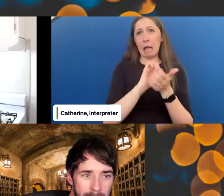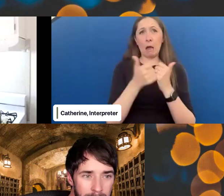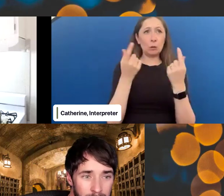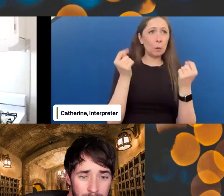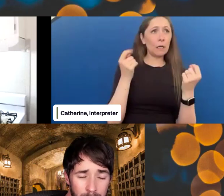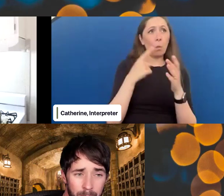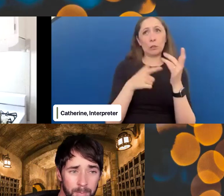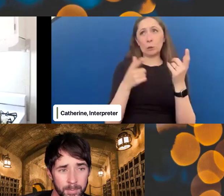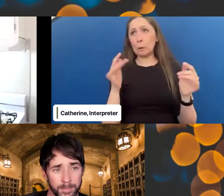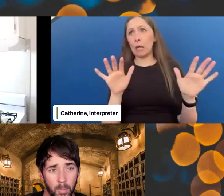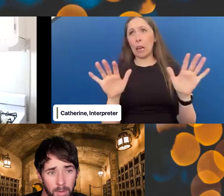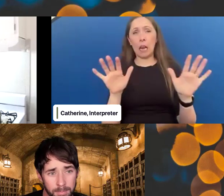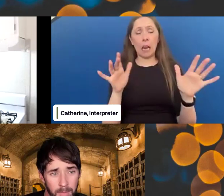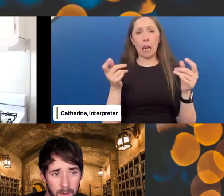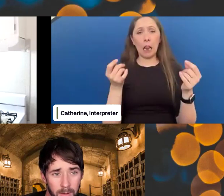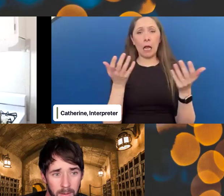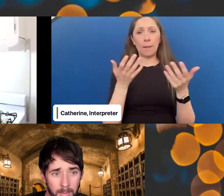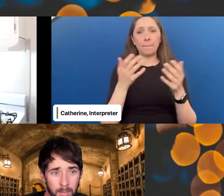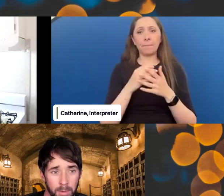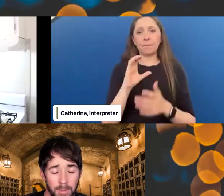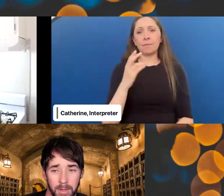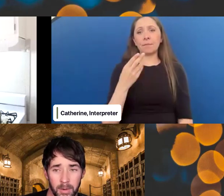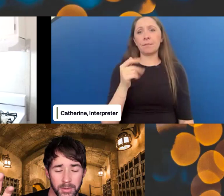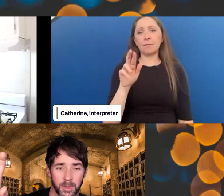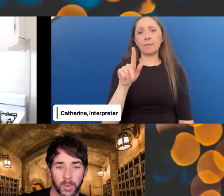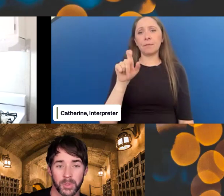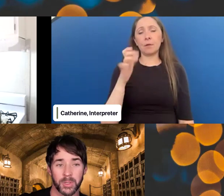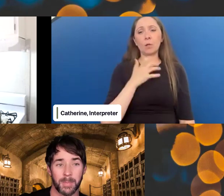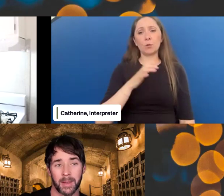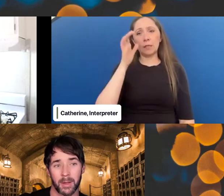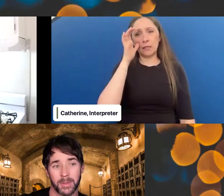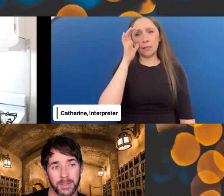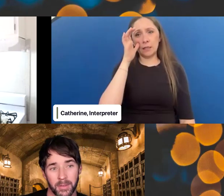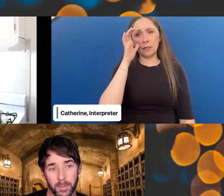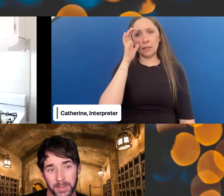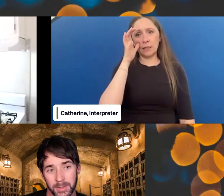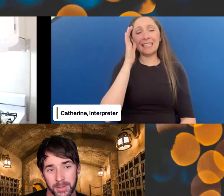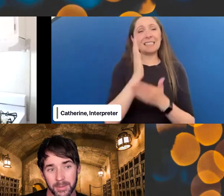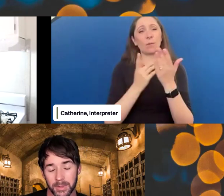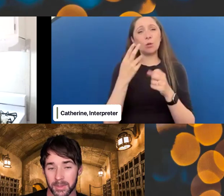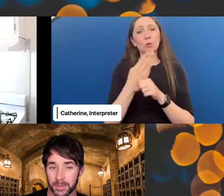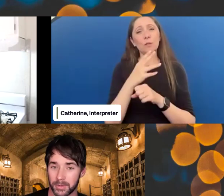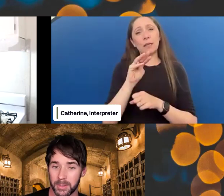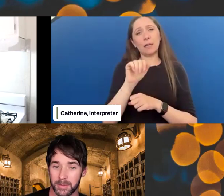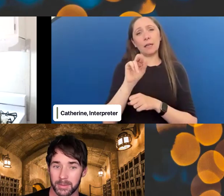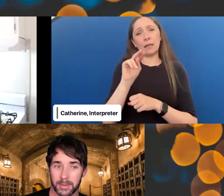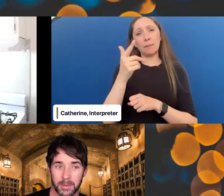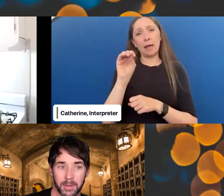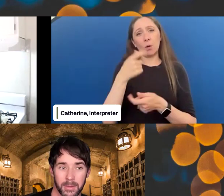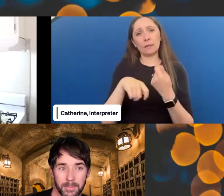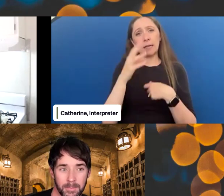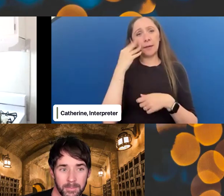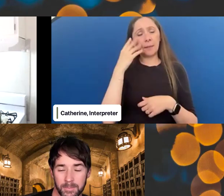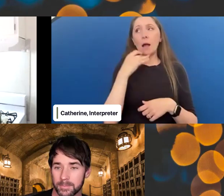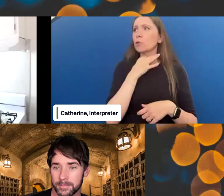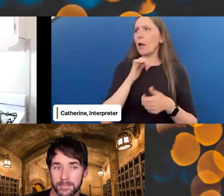what to do. Well, we'd love to hear also someone was using mango instead of peaches, which is interesting. Yeah, I'm